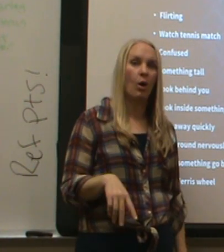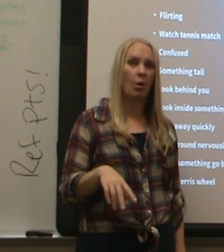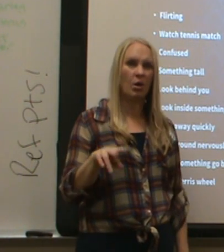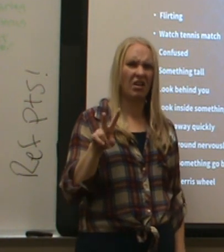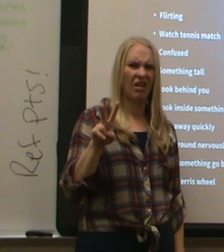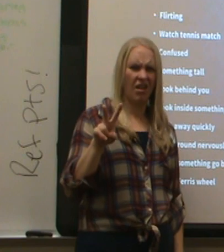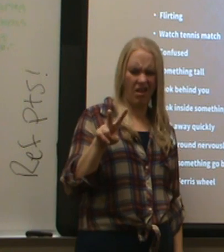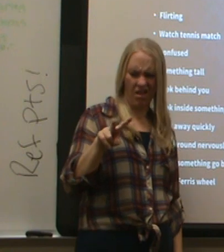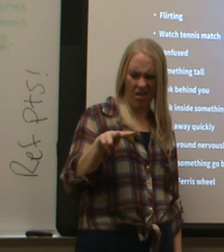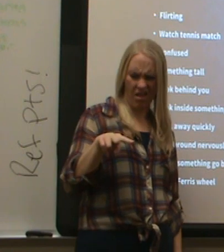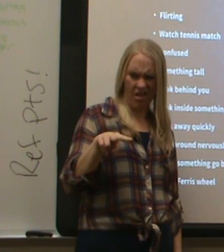Or